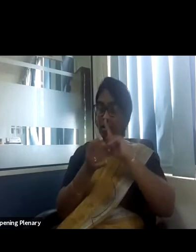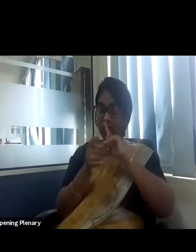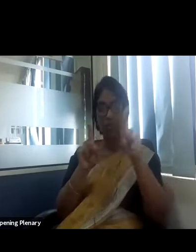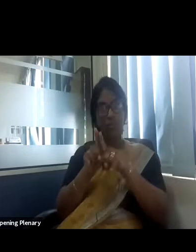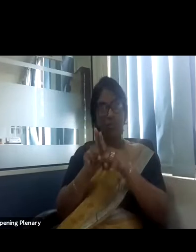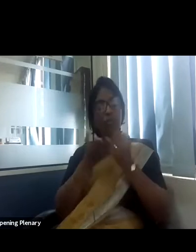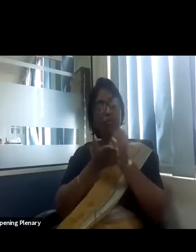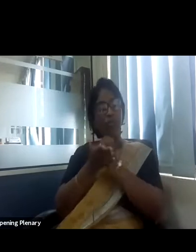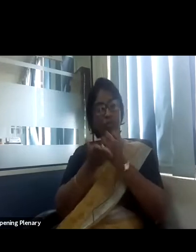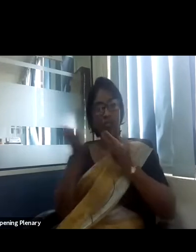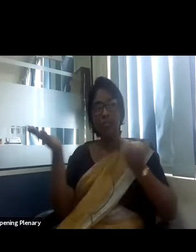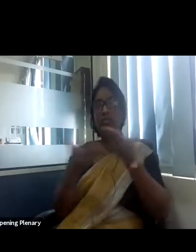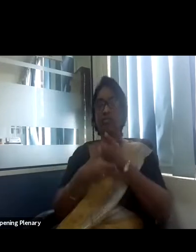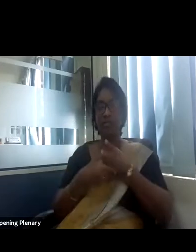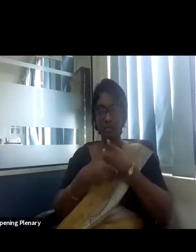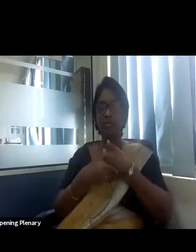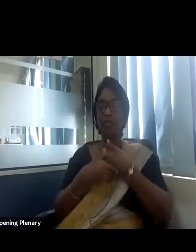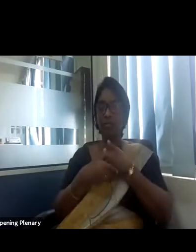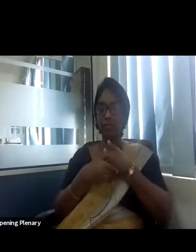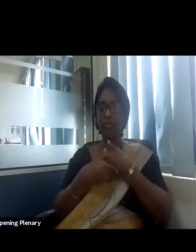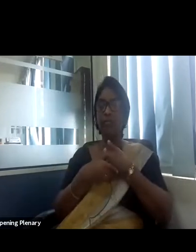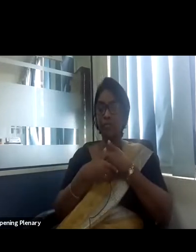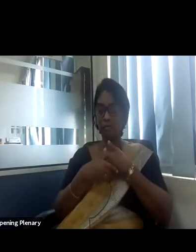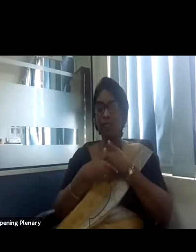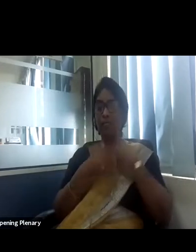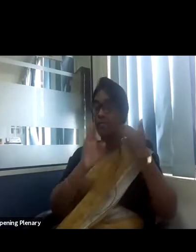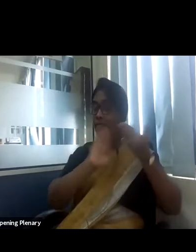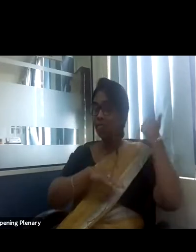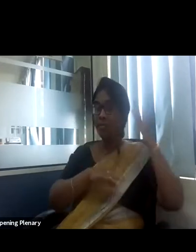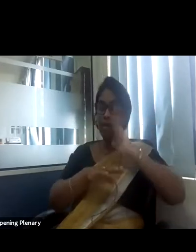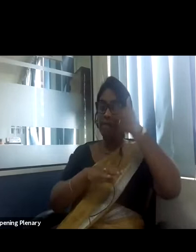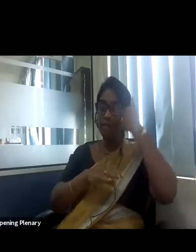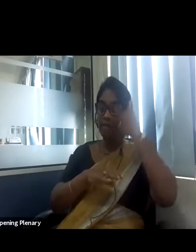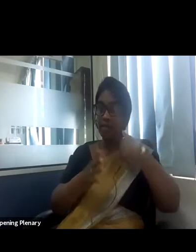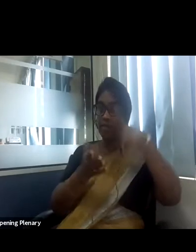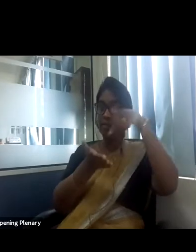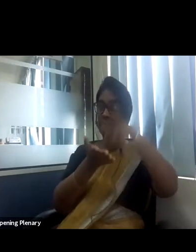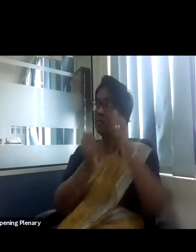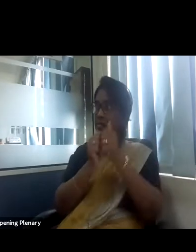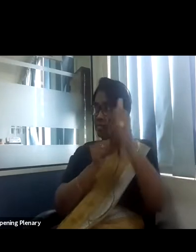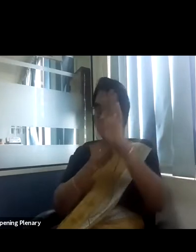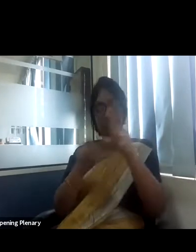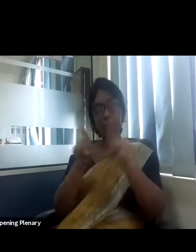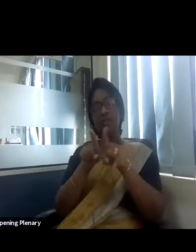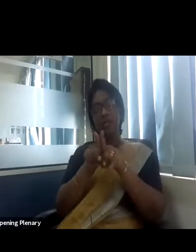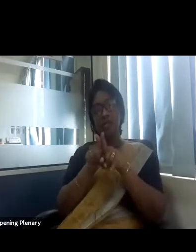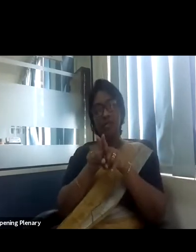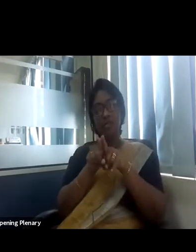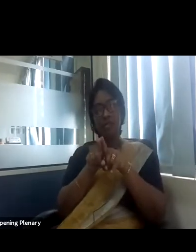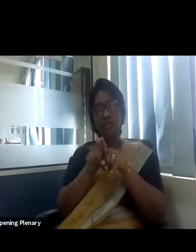inflection point in history, and we need partnership to ensure that we build a better,